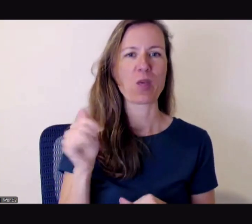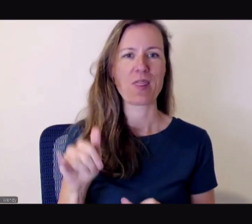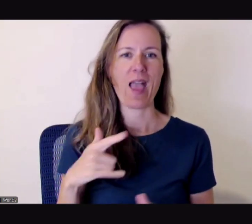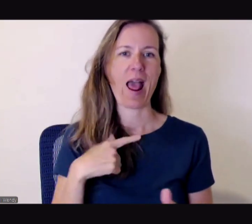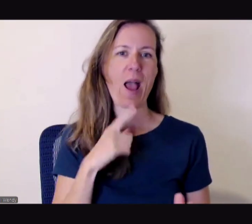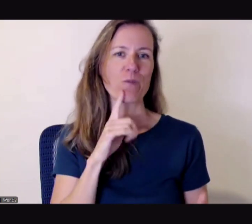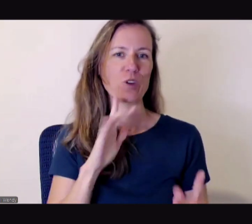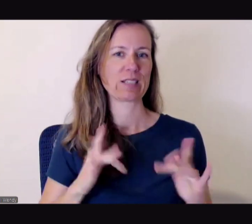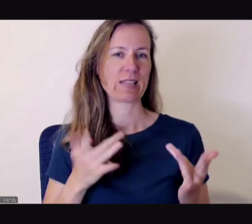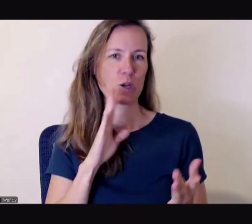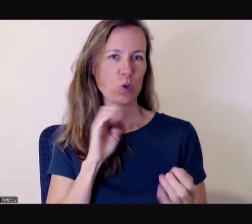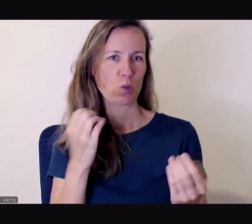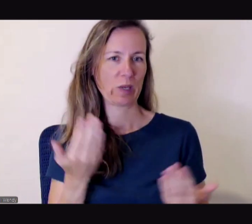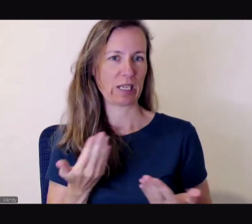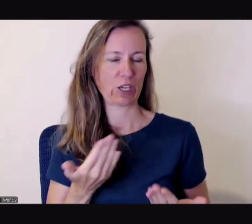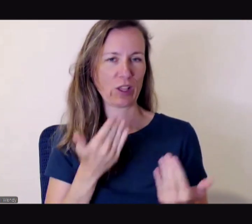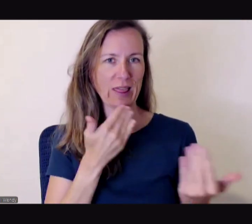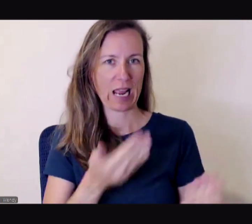hope